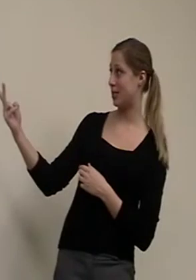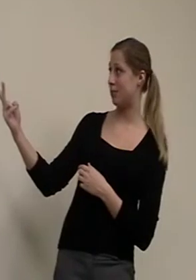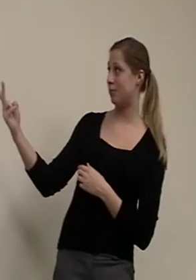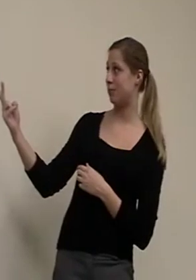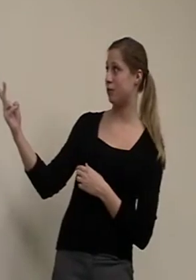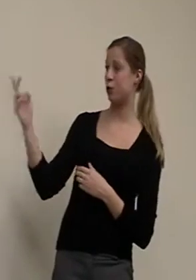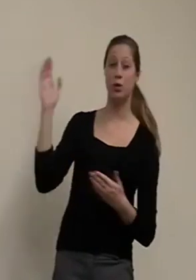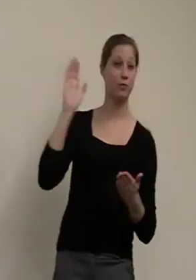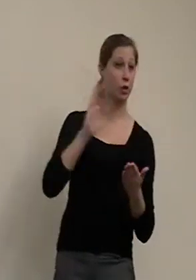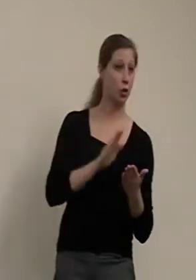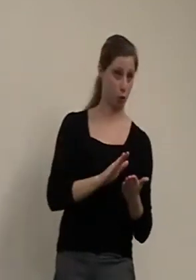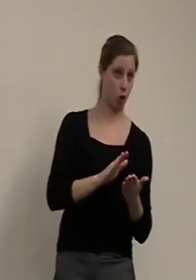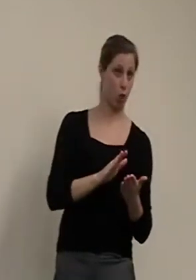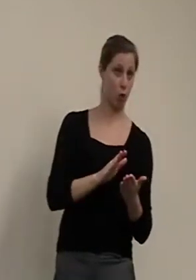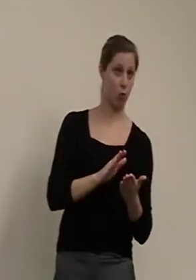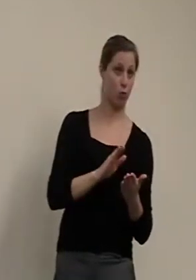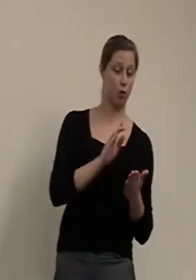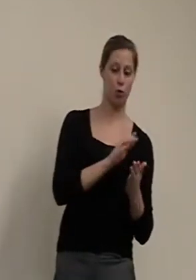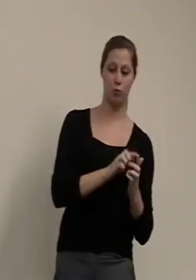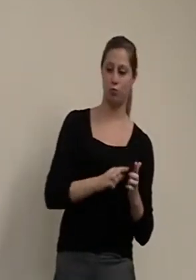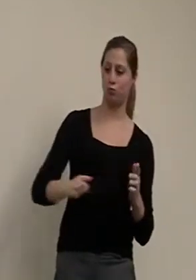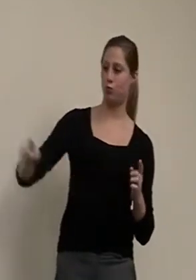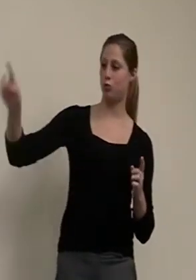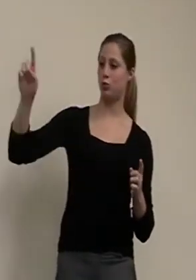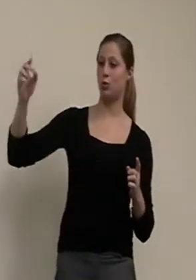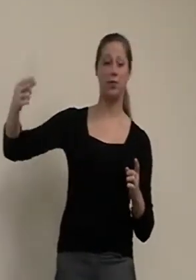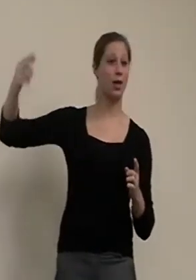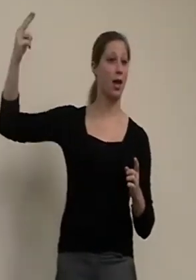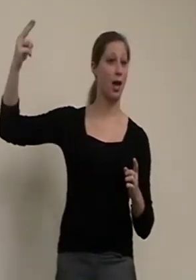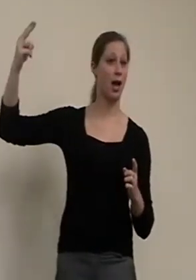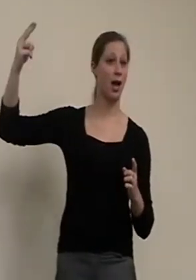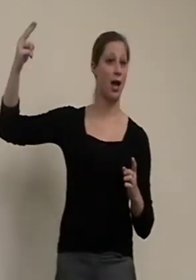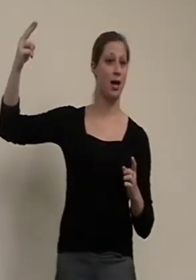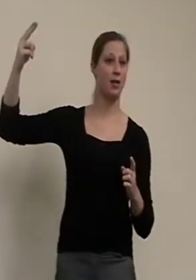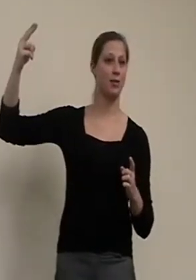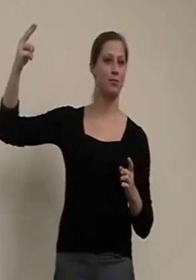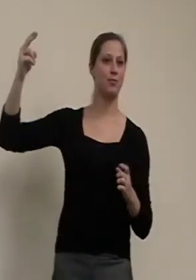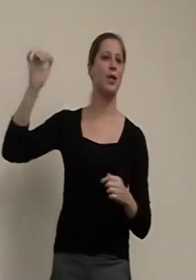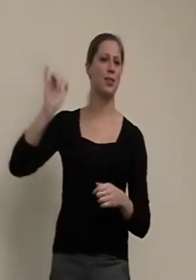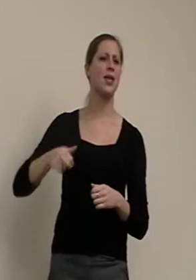then the high-pitched consonants are over there in the upper range.